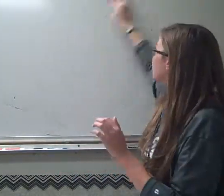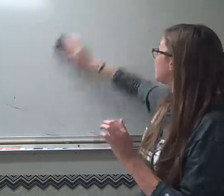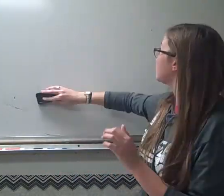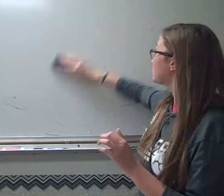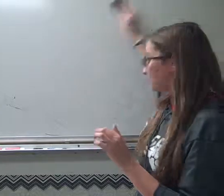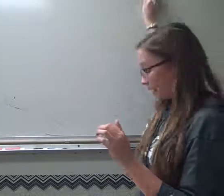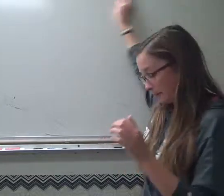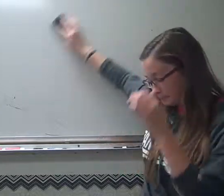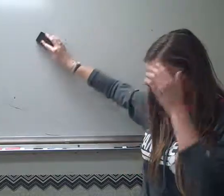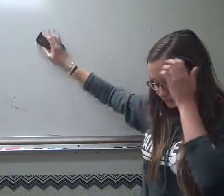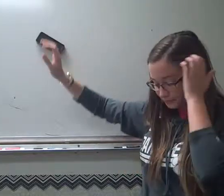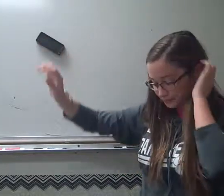Okay.